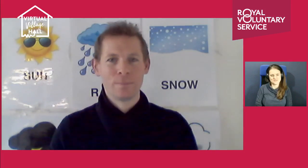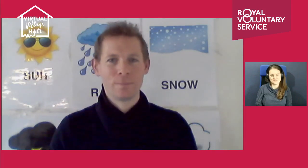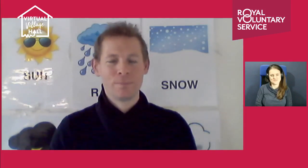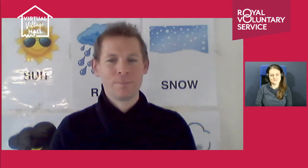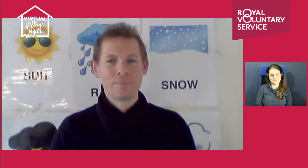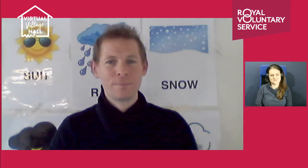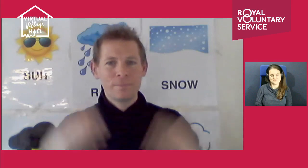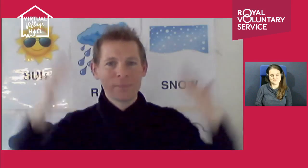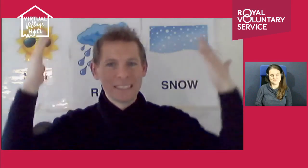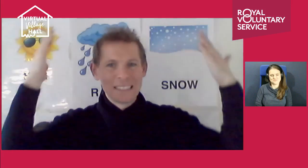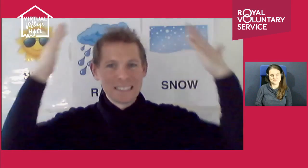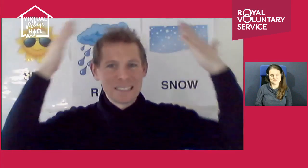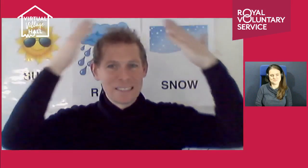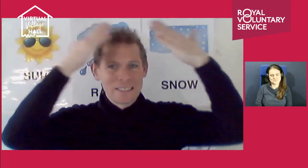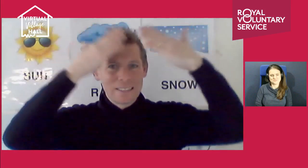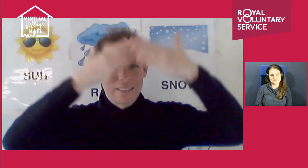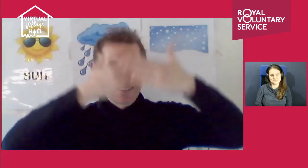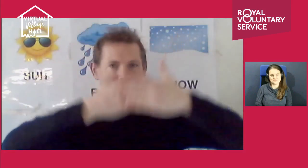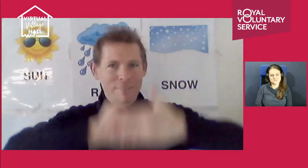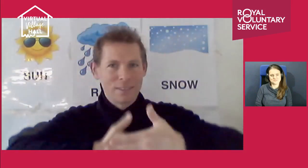afternoon,